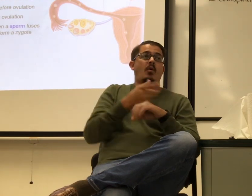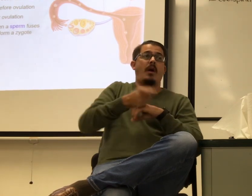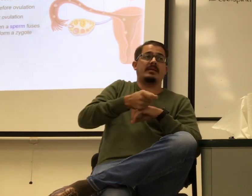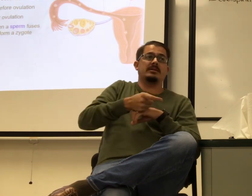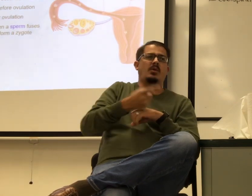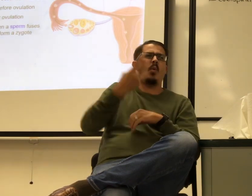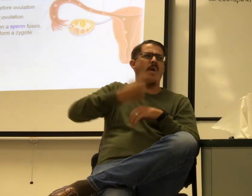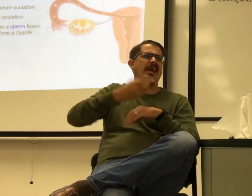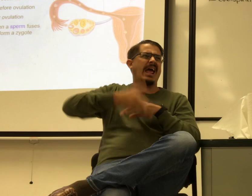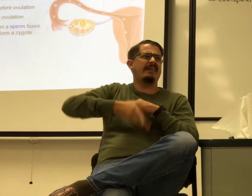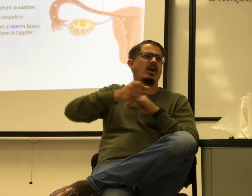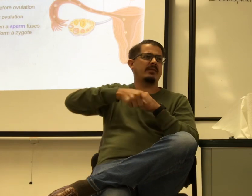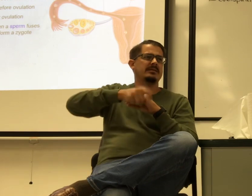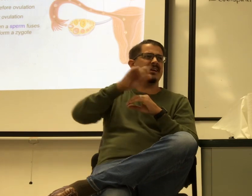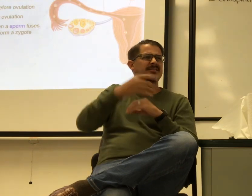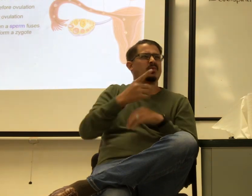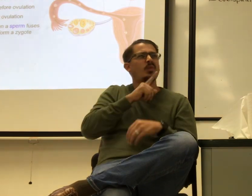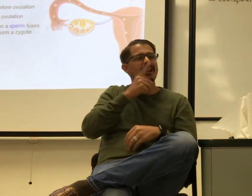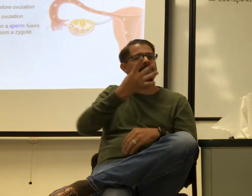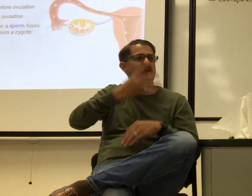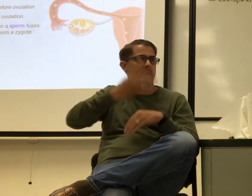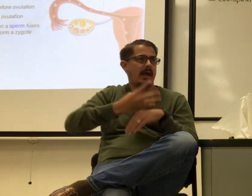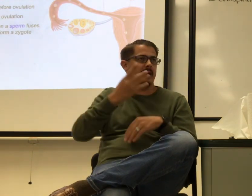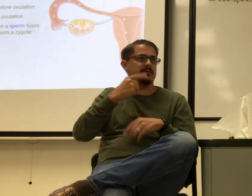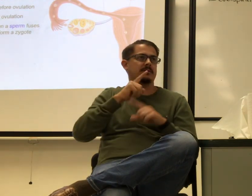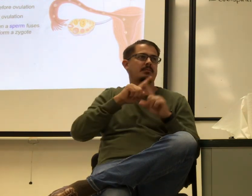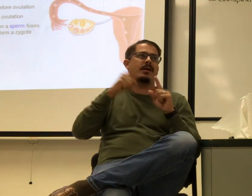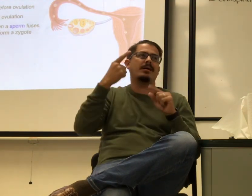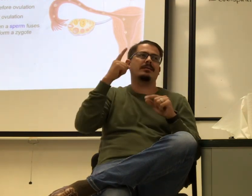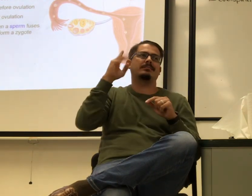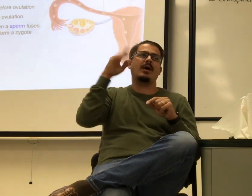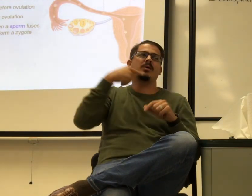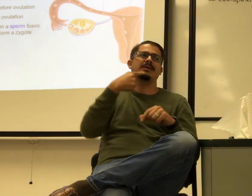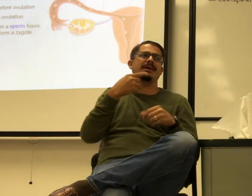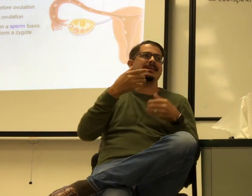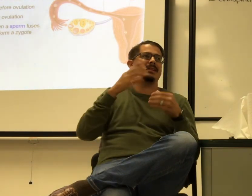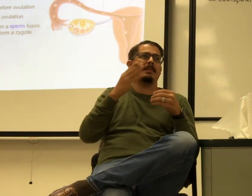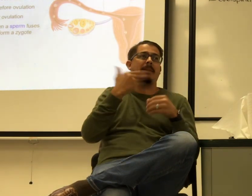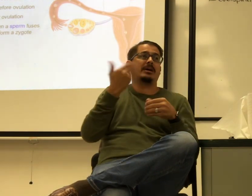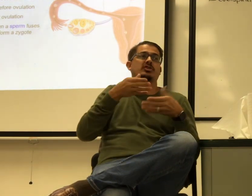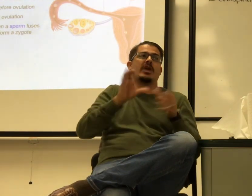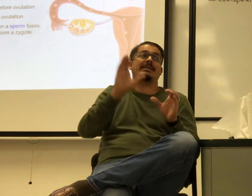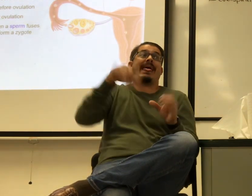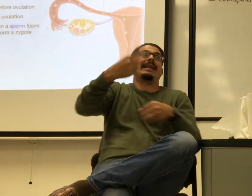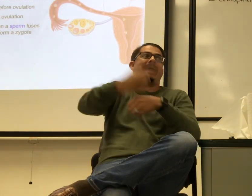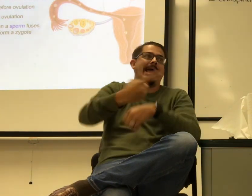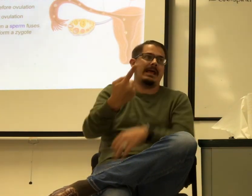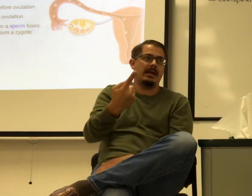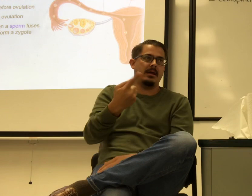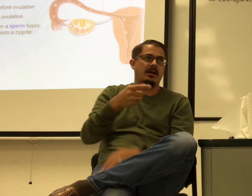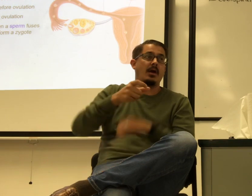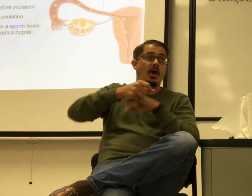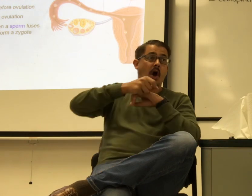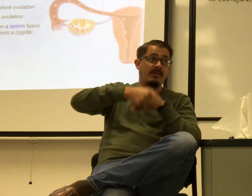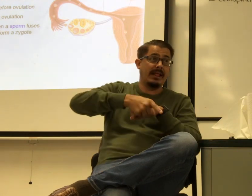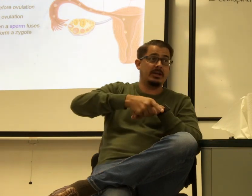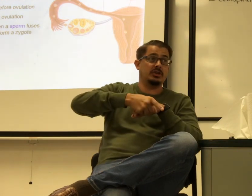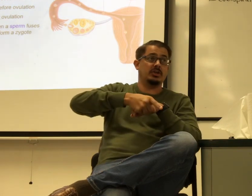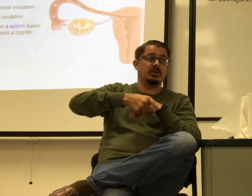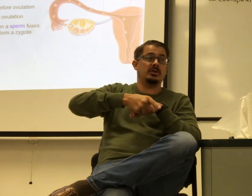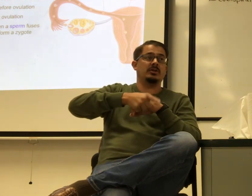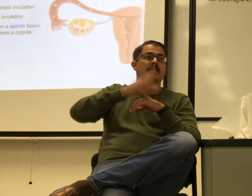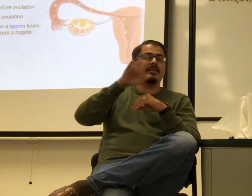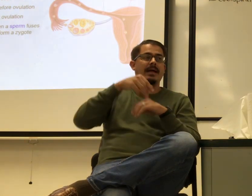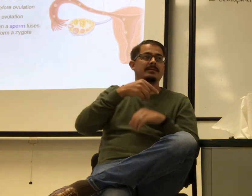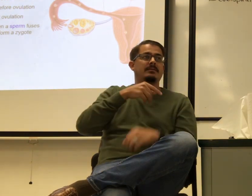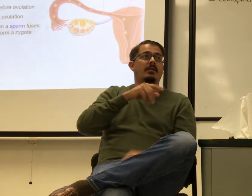1 day after. So that's a 4-day window. Although I'll say, you have the best chance that day. Ovulation day is